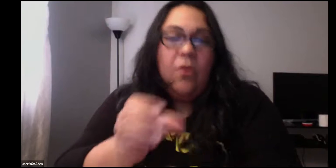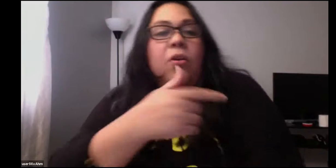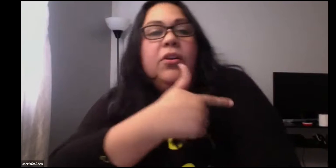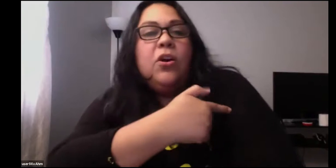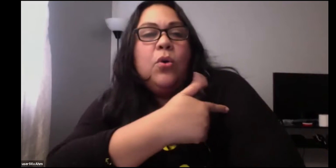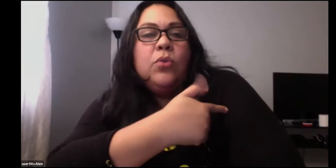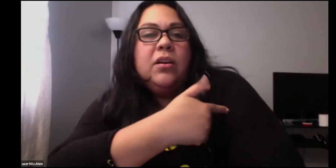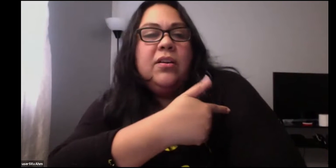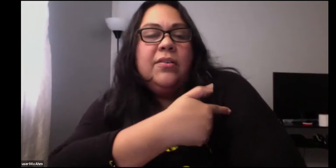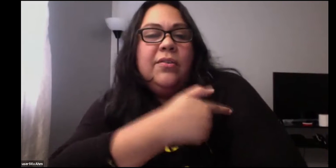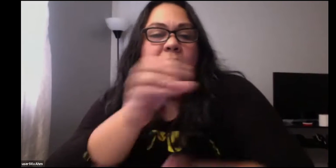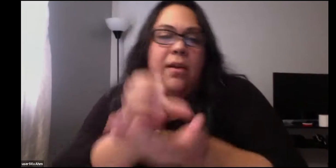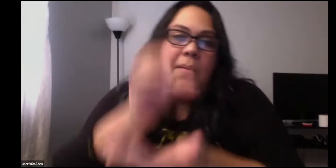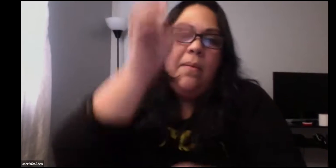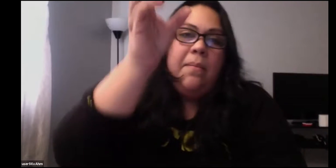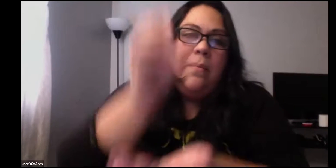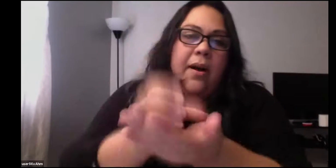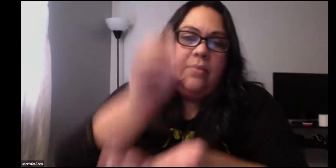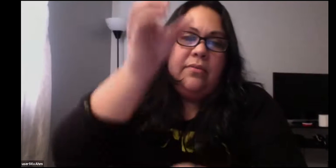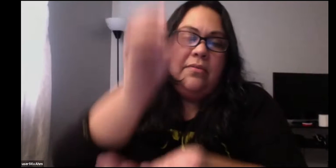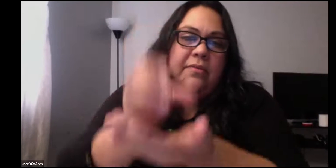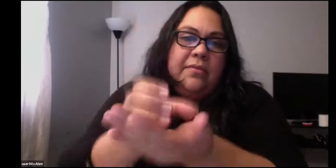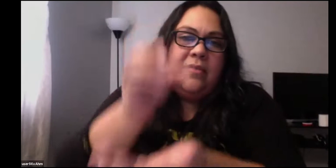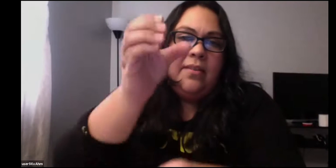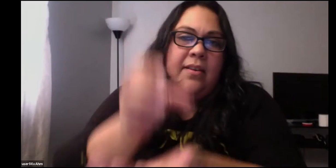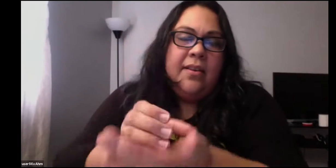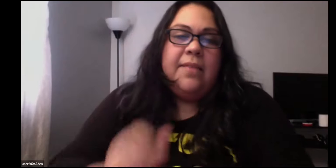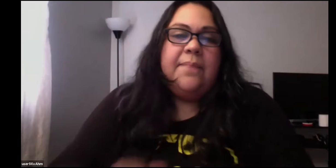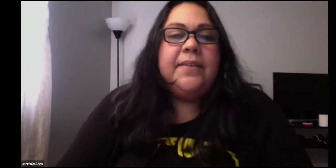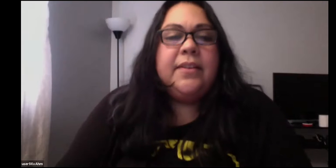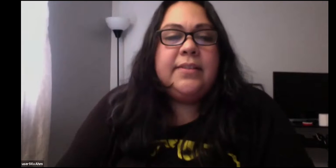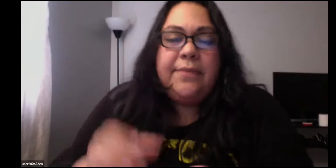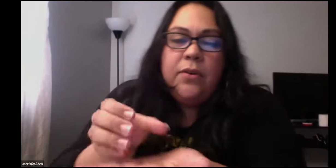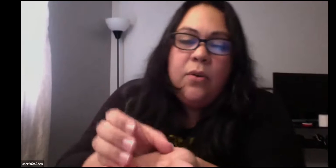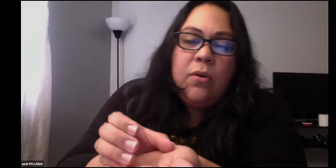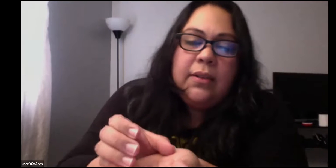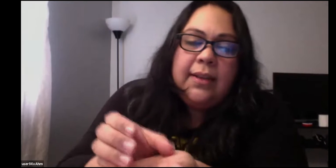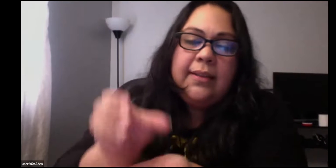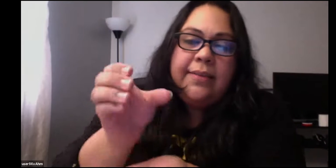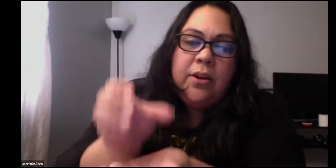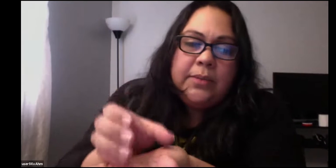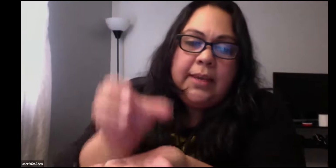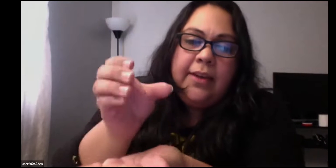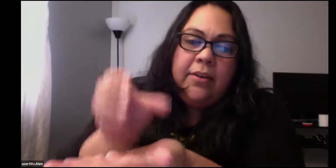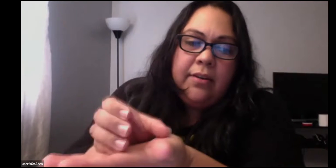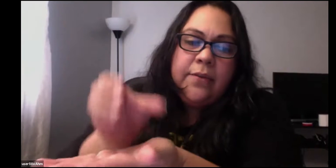or Coke bottle. Because if you only leave it up to here, if you make